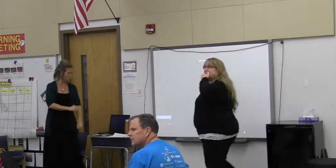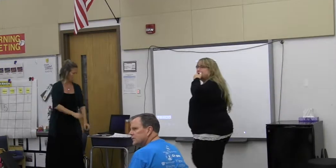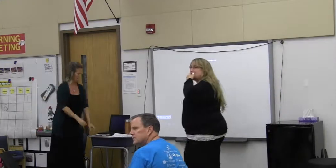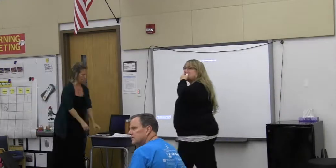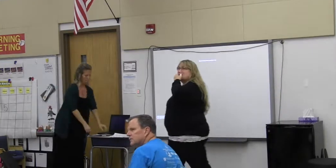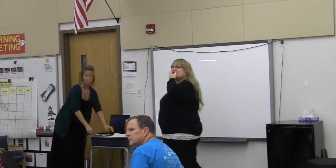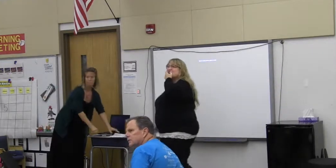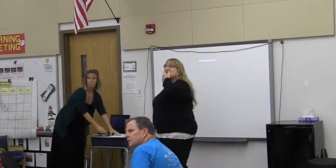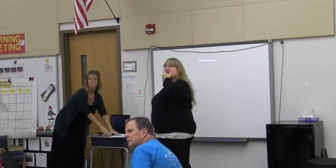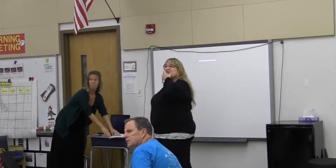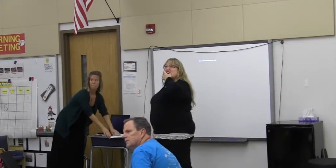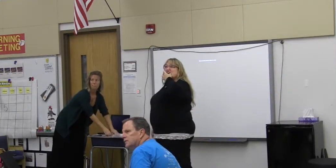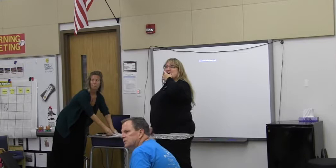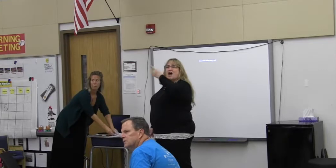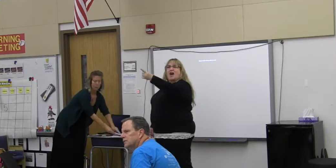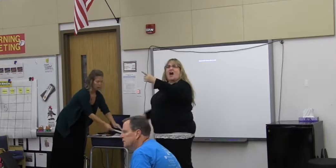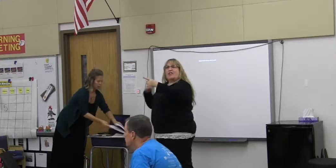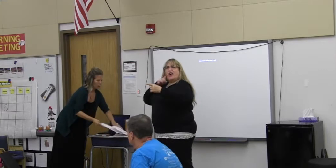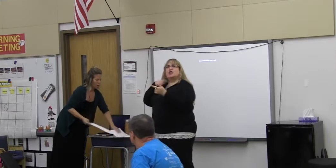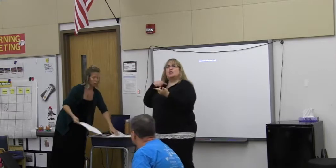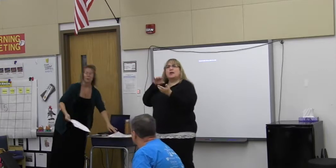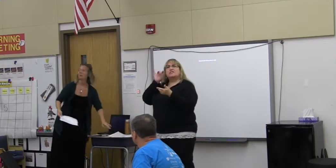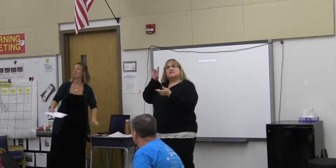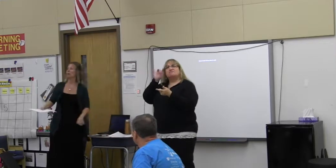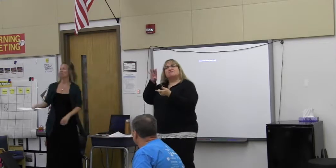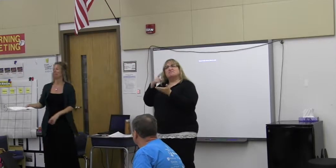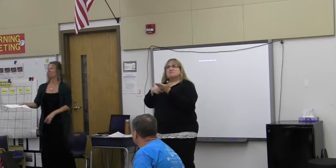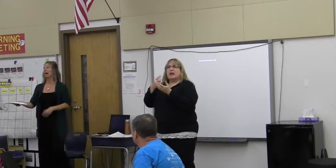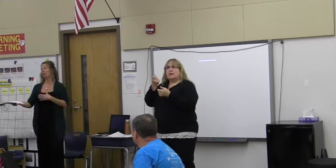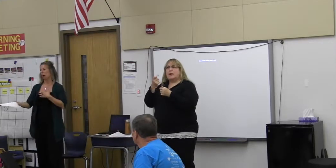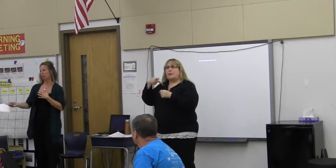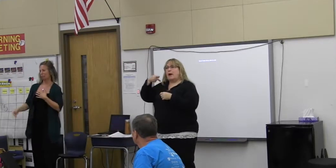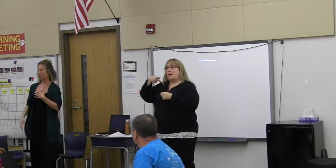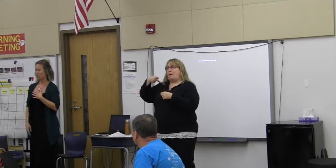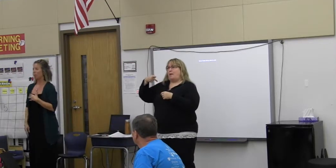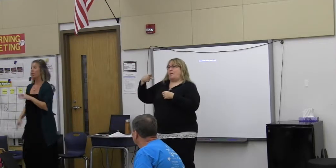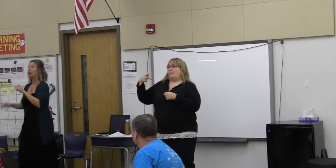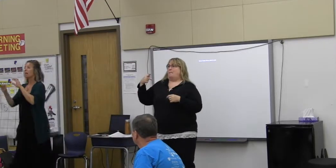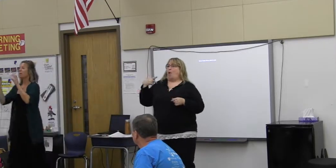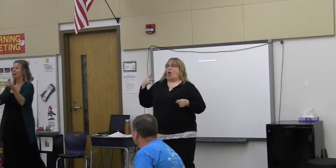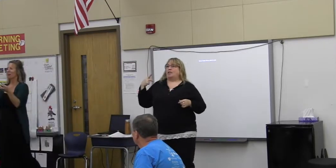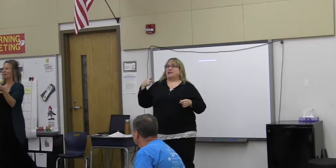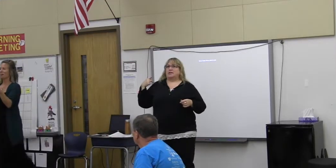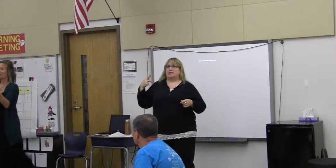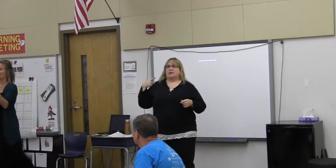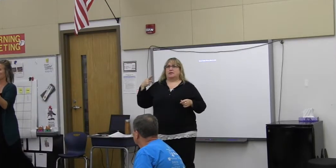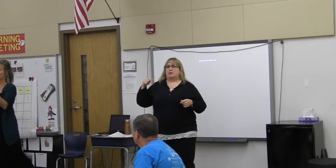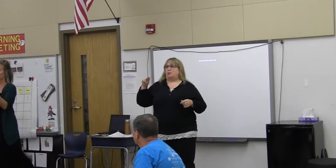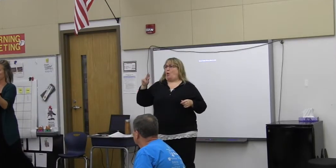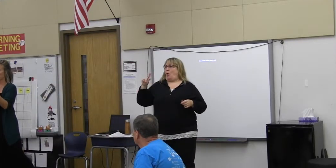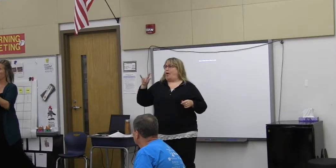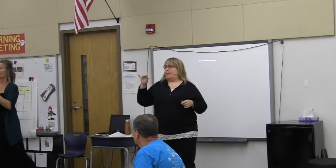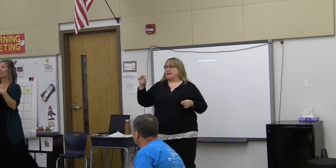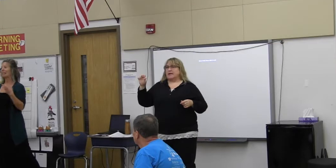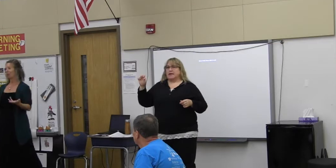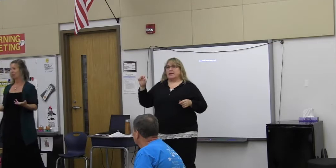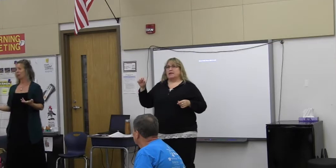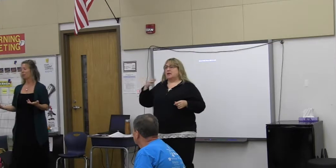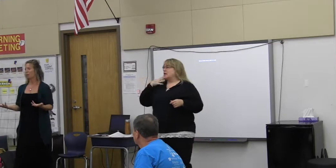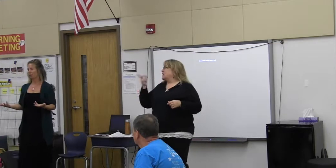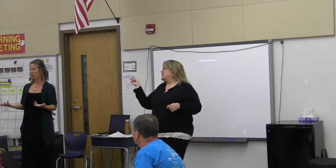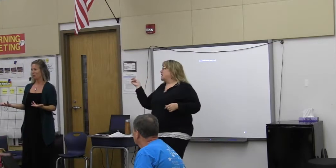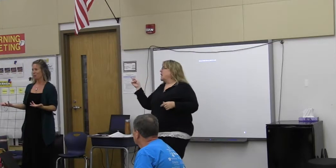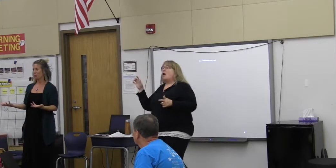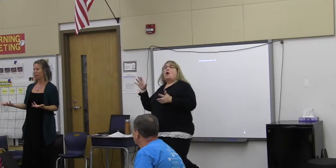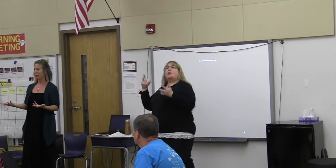you were going to talk a little bit on Polly. Oh, I wasn't talking about Paul. The part that I wanted to talk about with Polly was that he also